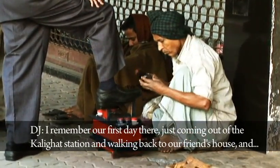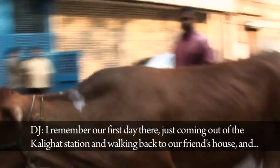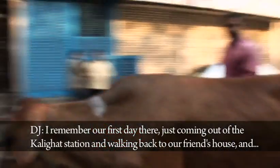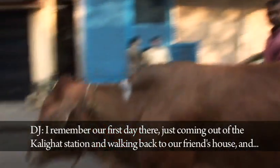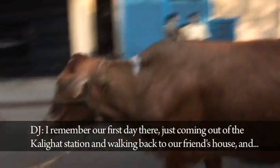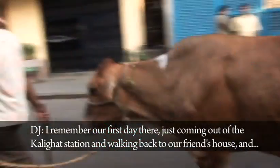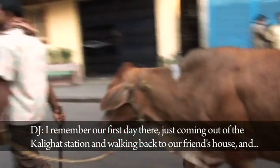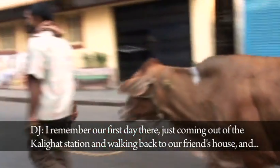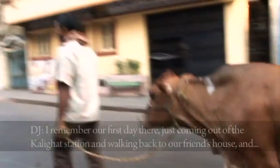and